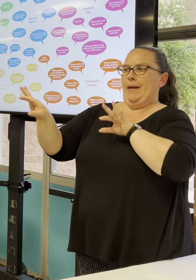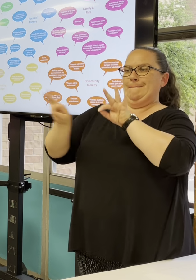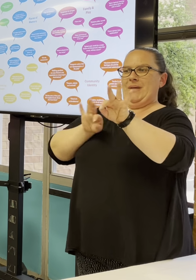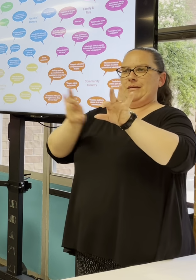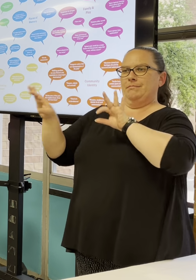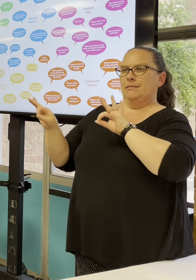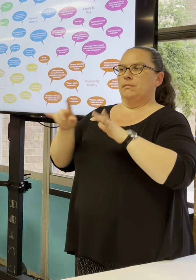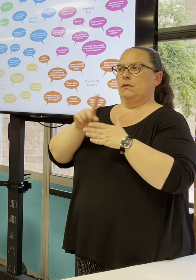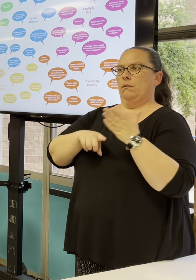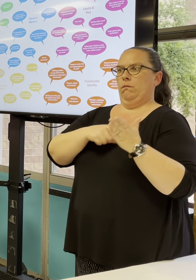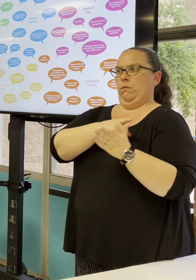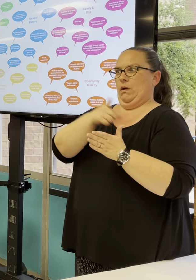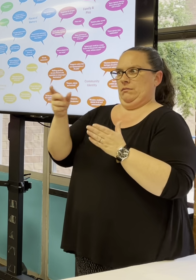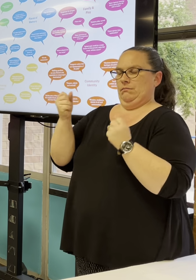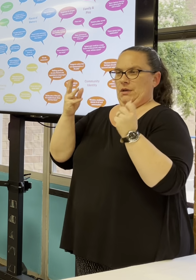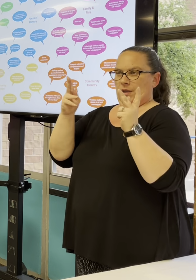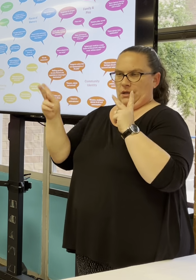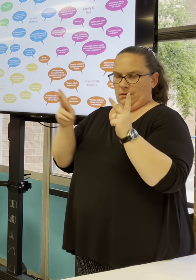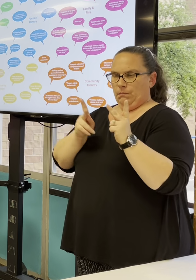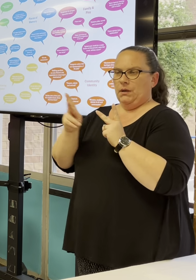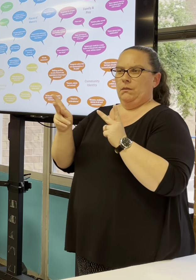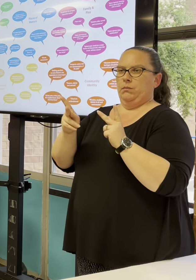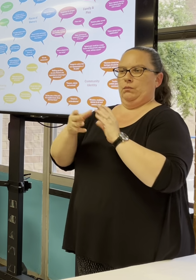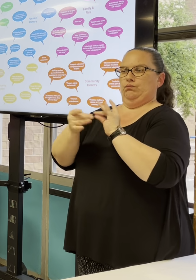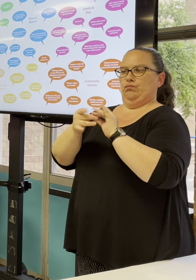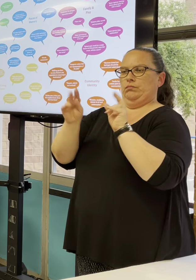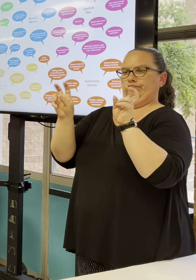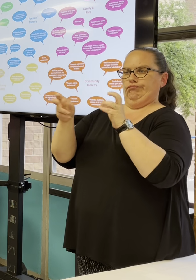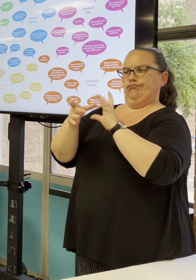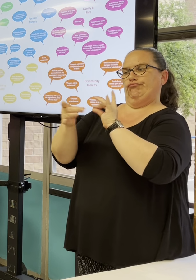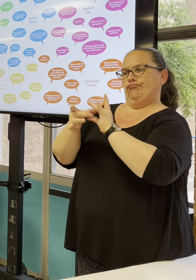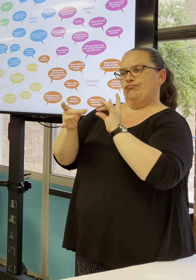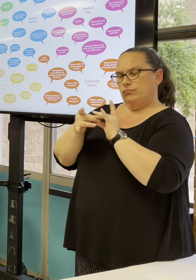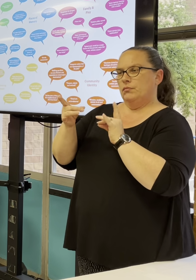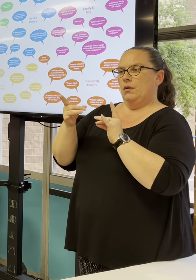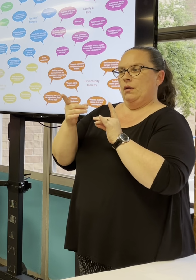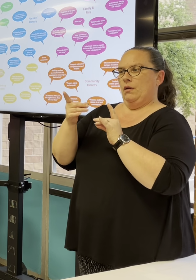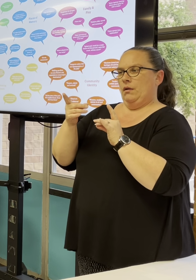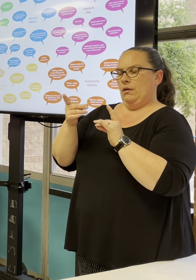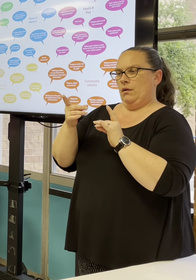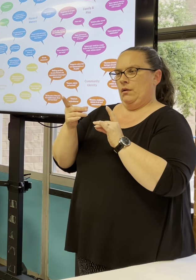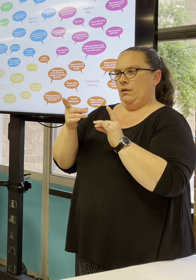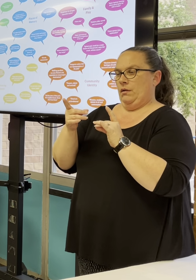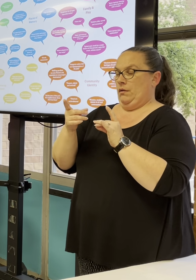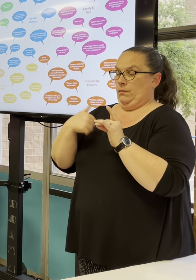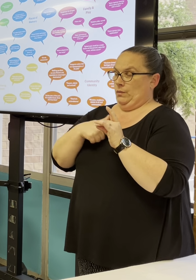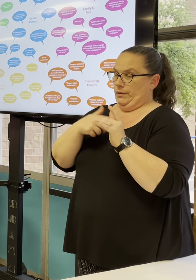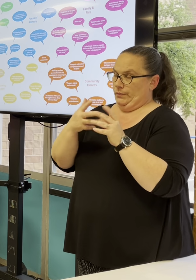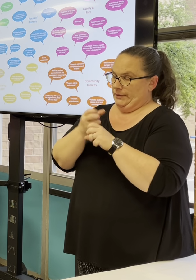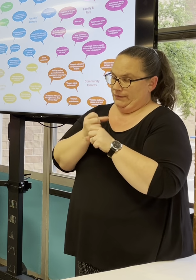things that represented a lot of the sentiment that the global amount of comments